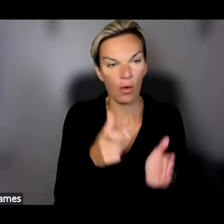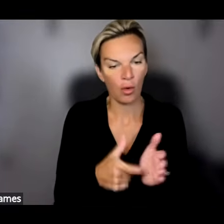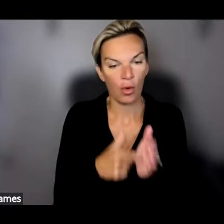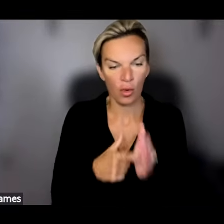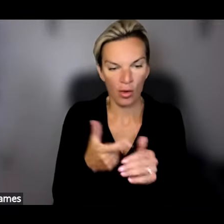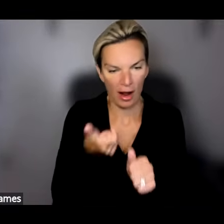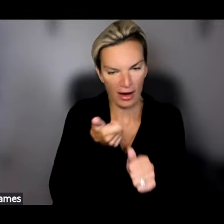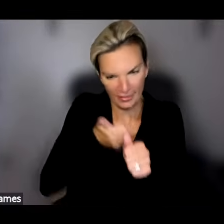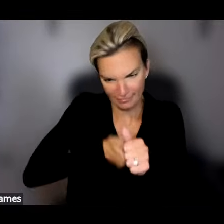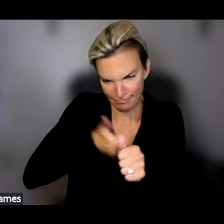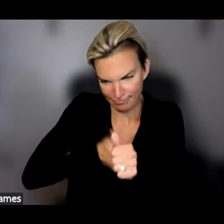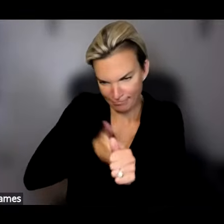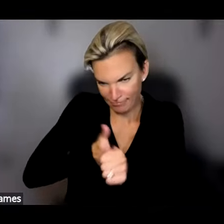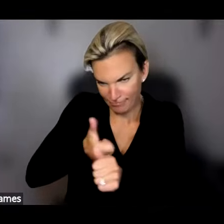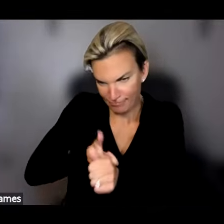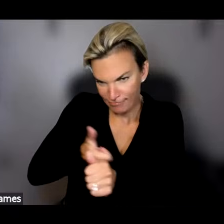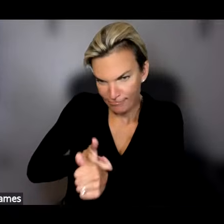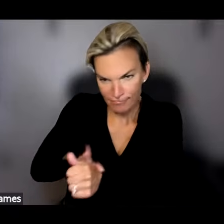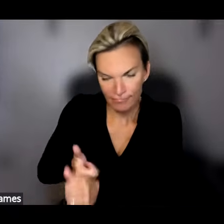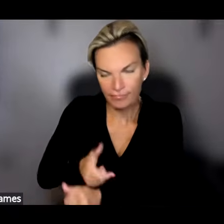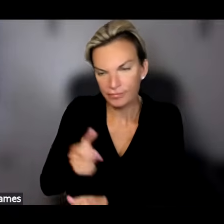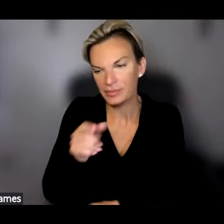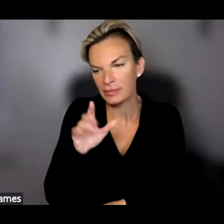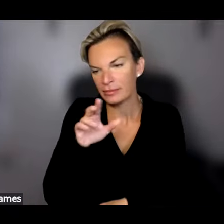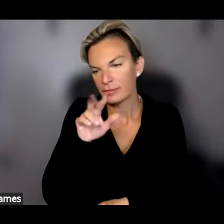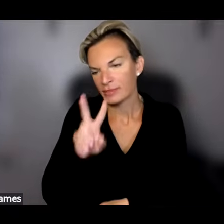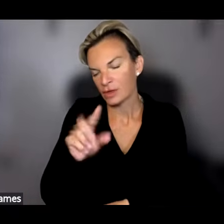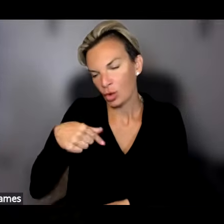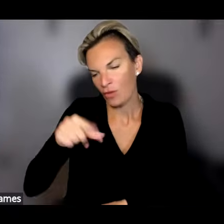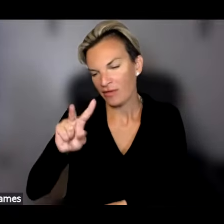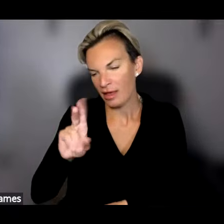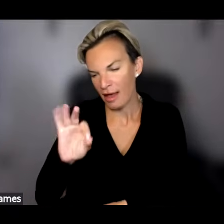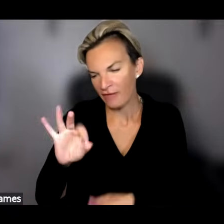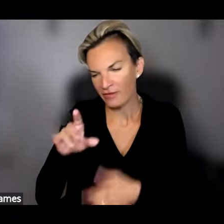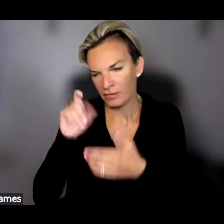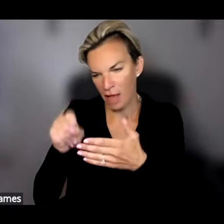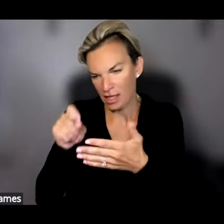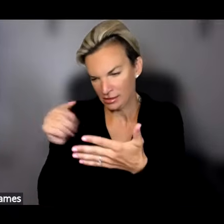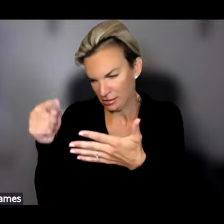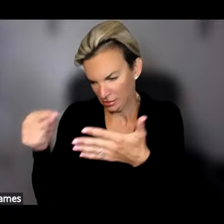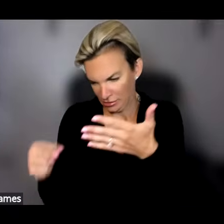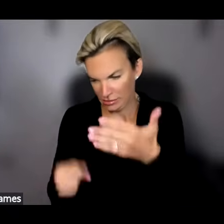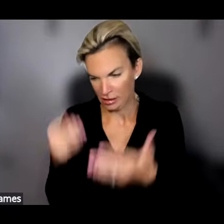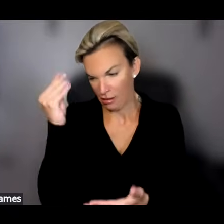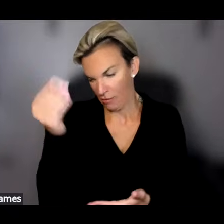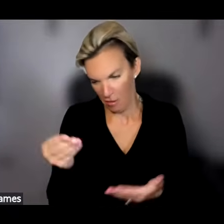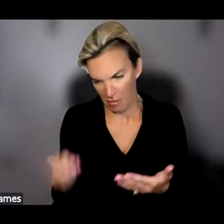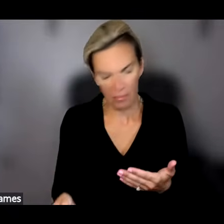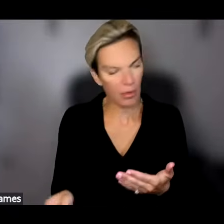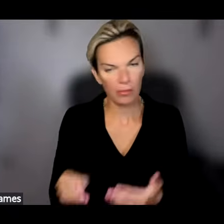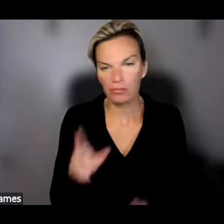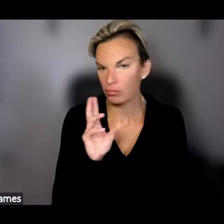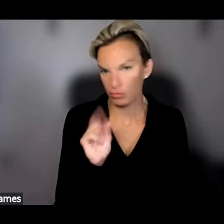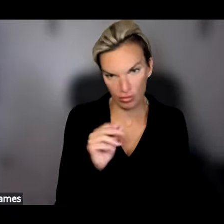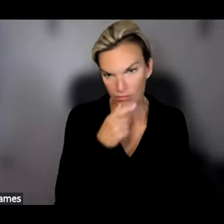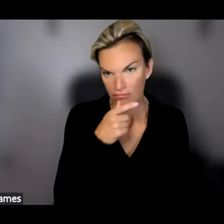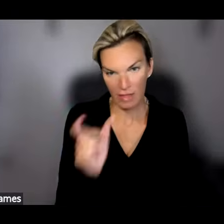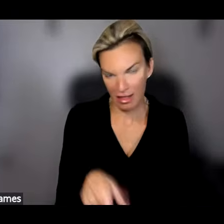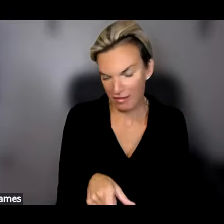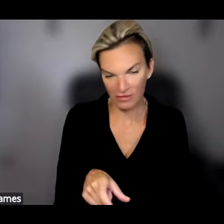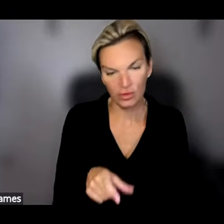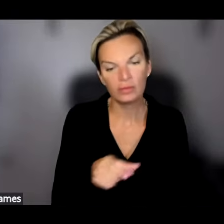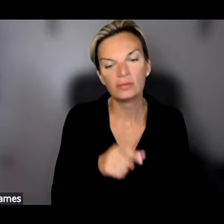I respectfully ask you to apply the standard established by Michigan law, approve our petition language for